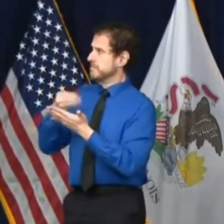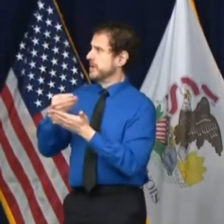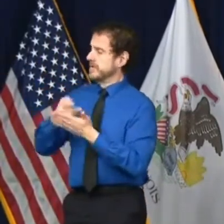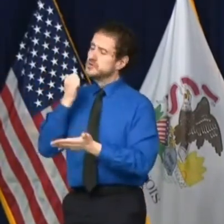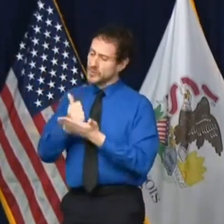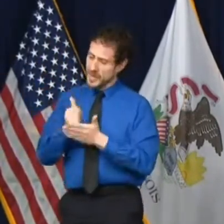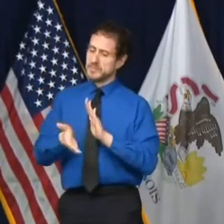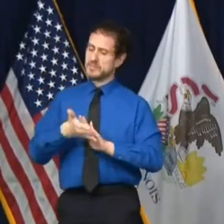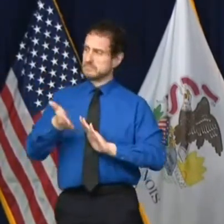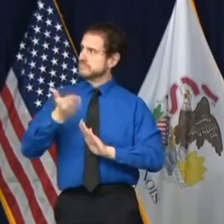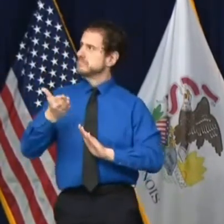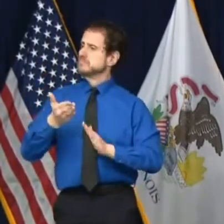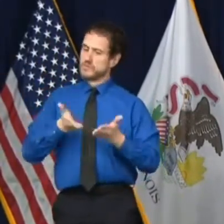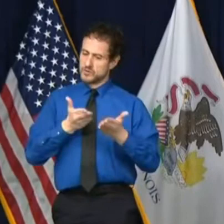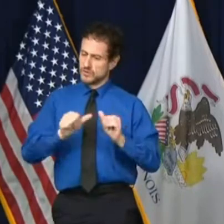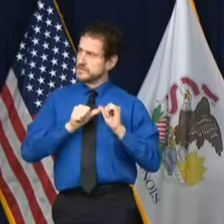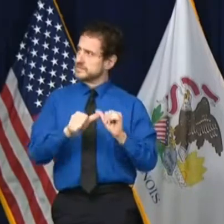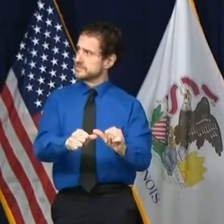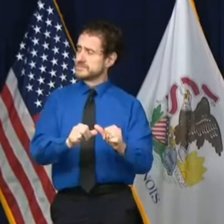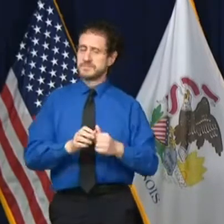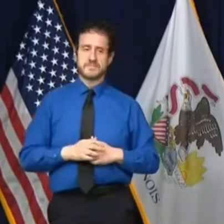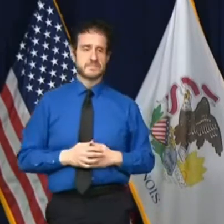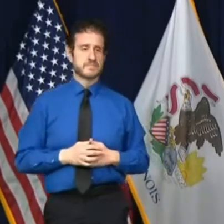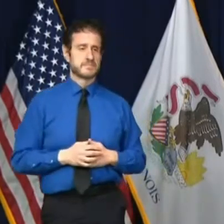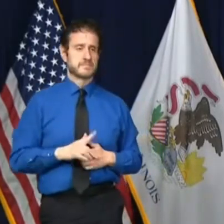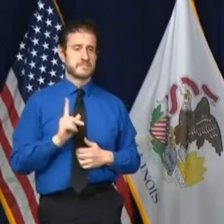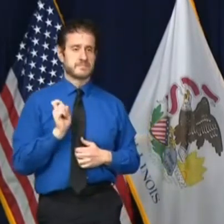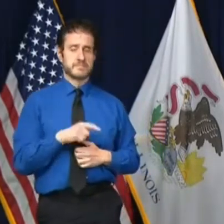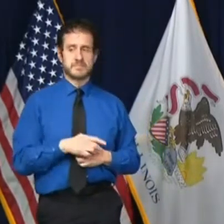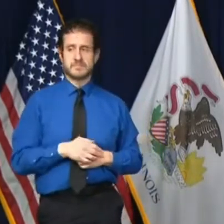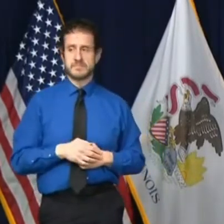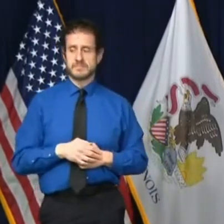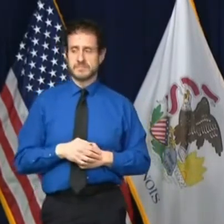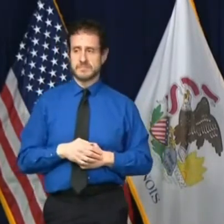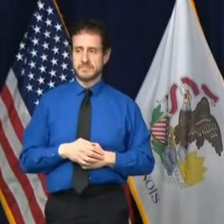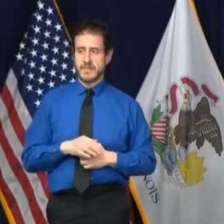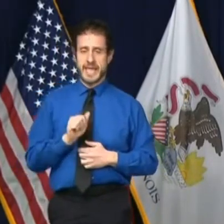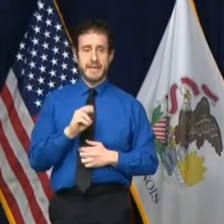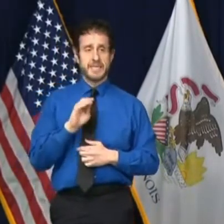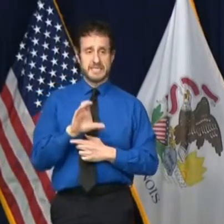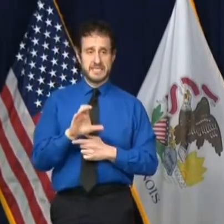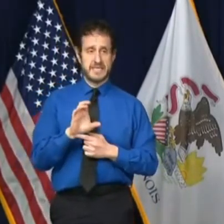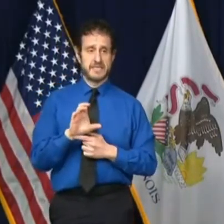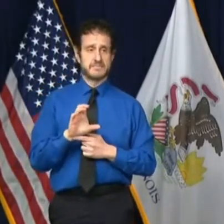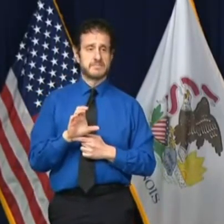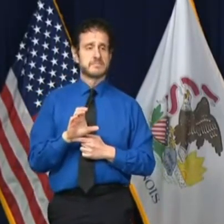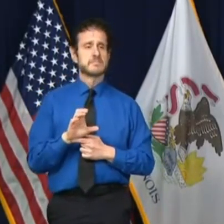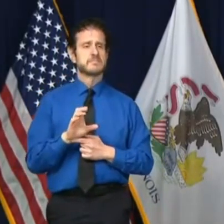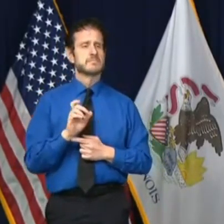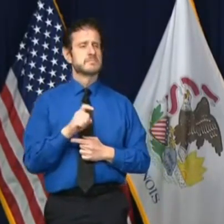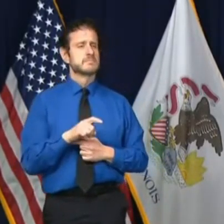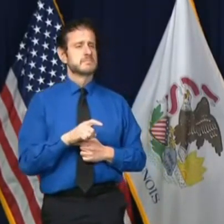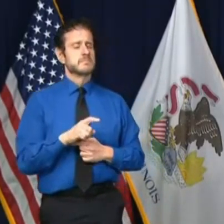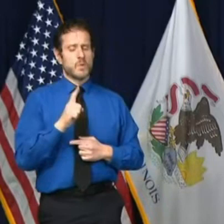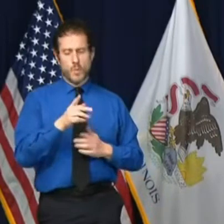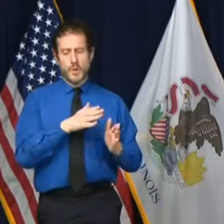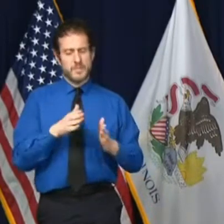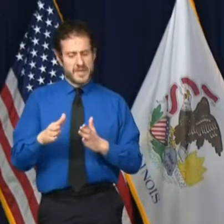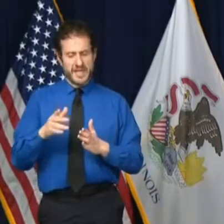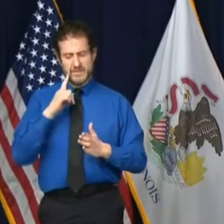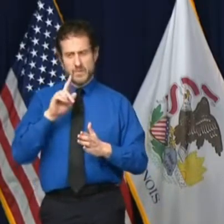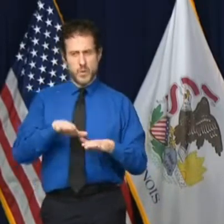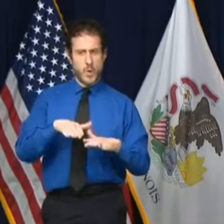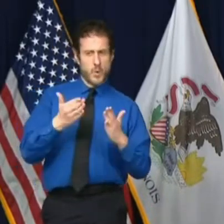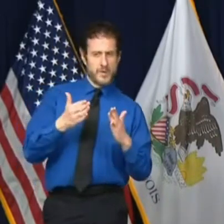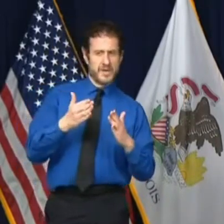preserve those services. From Barb Markoff at ABC7, one of the plans being floated to reopen the country is